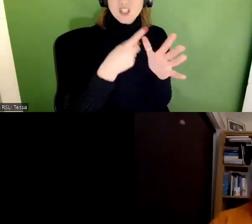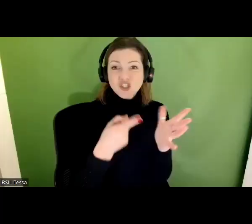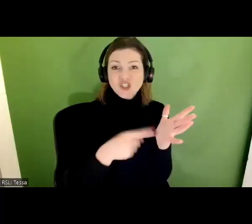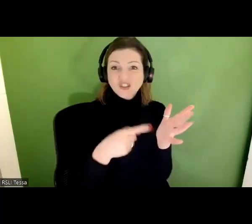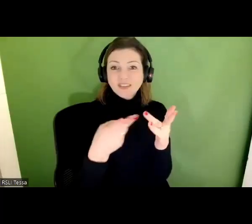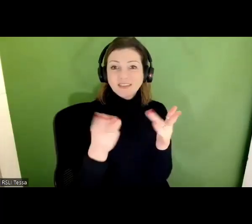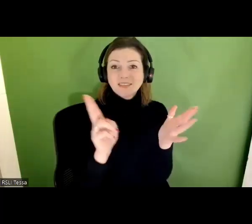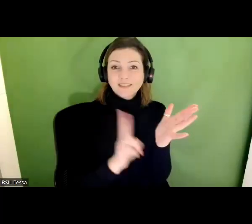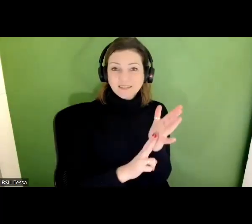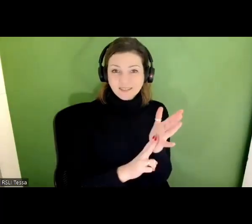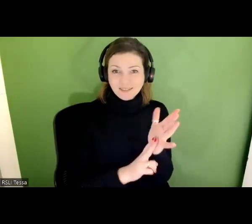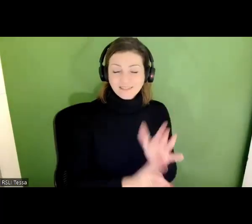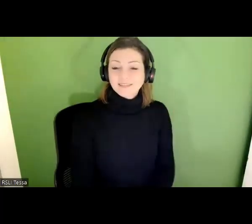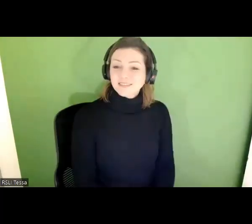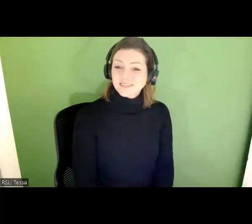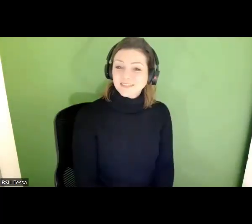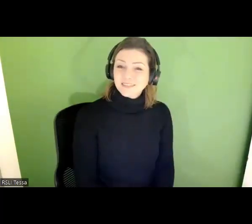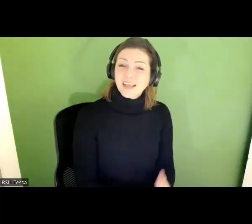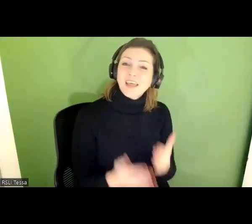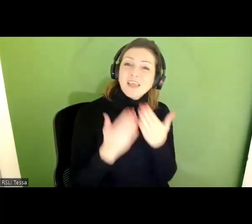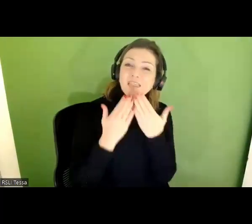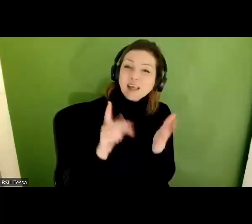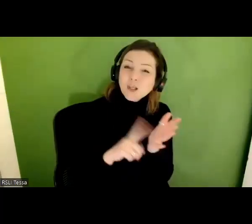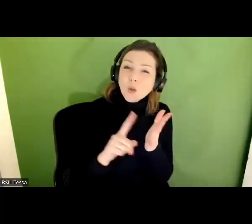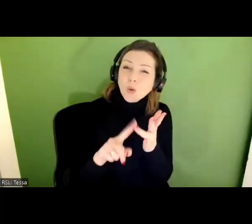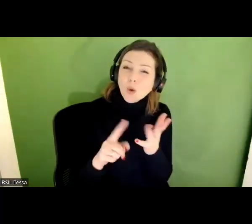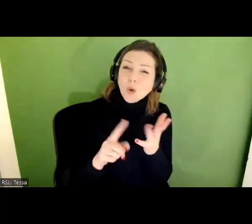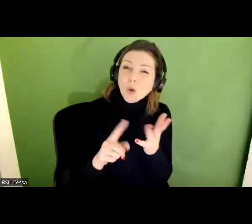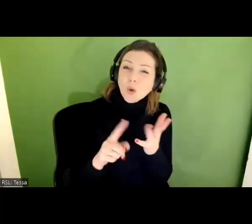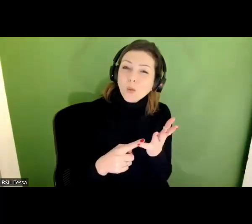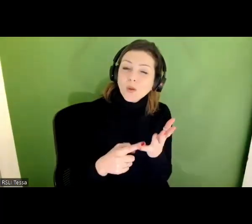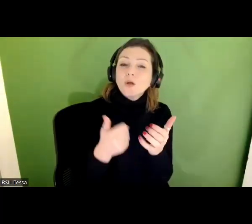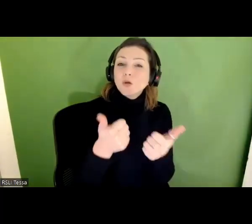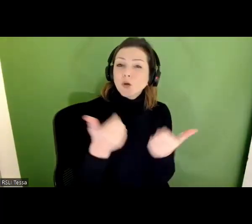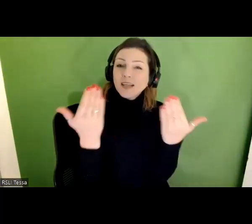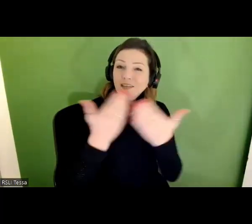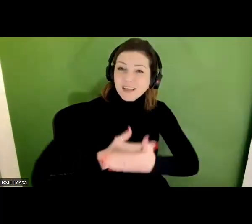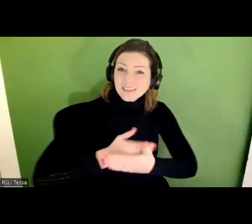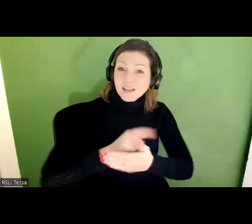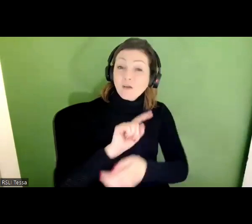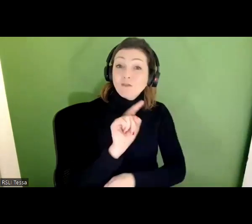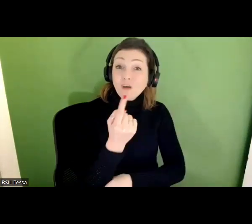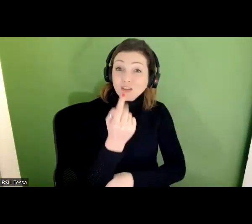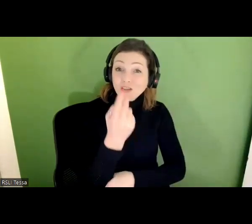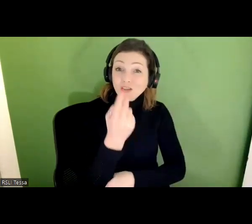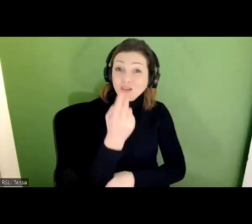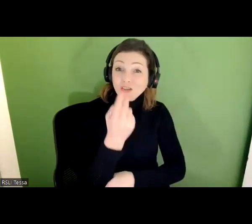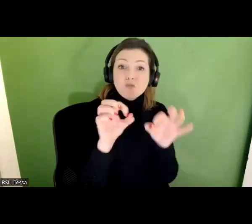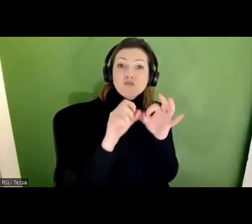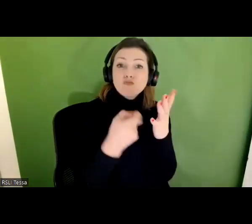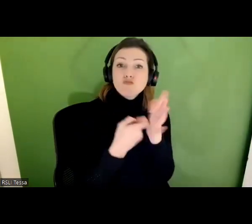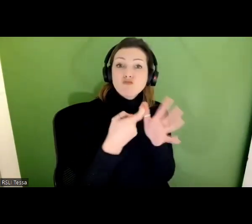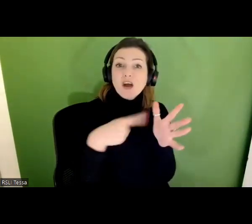you, Lou. Good evening, everybody. The first poem I'm going to read is Breakdown.